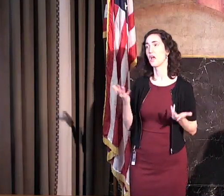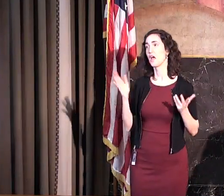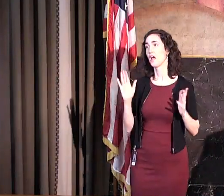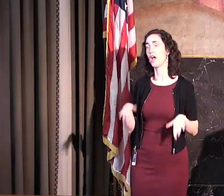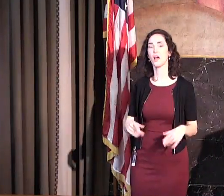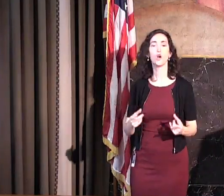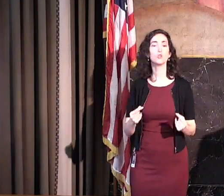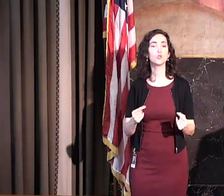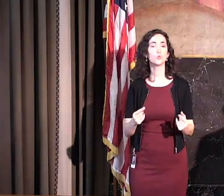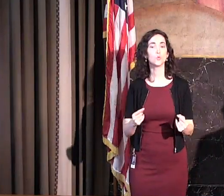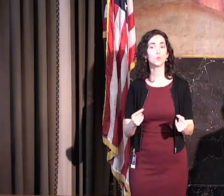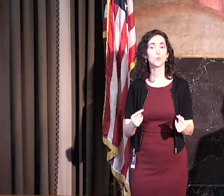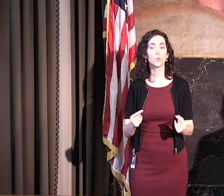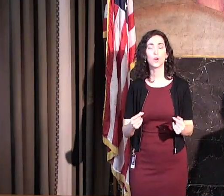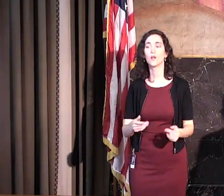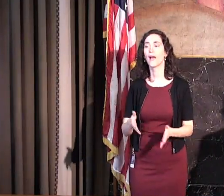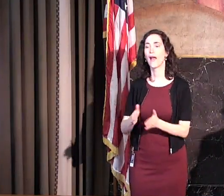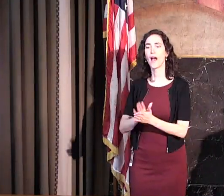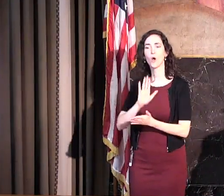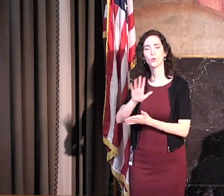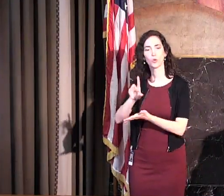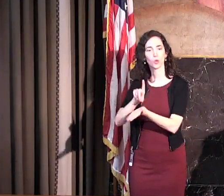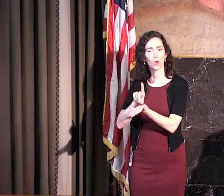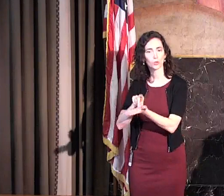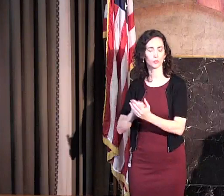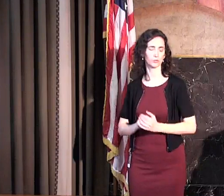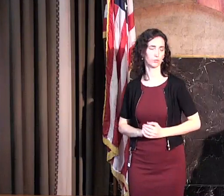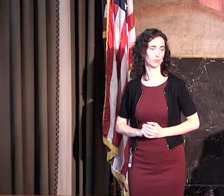please talk to your doctor.